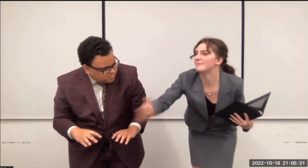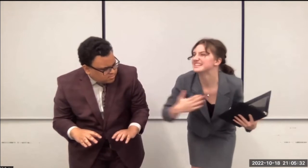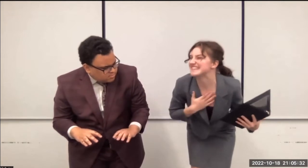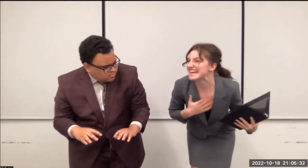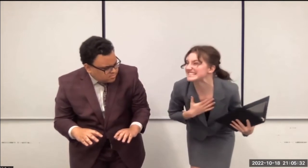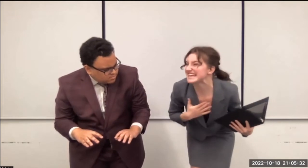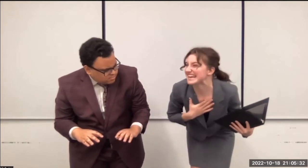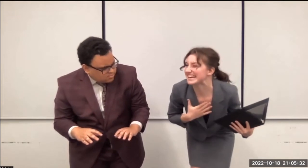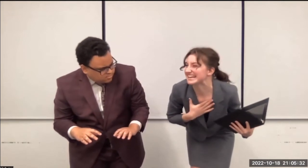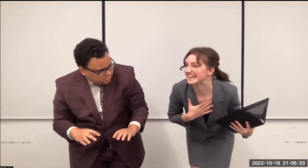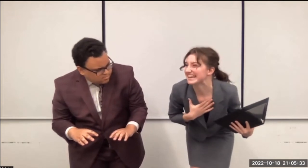Daisy.